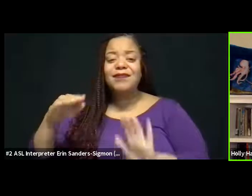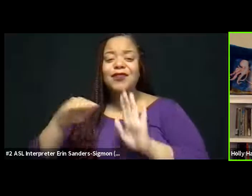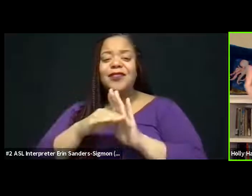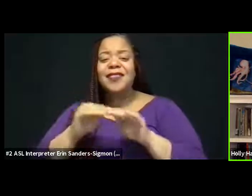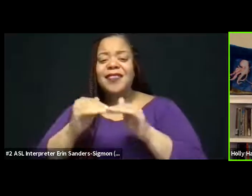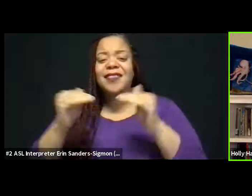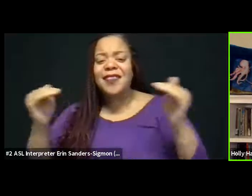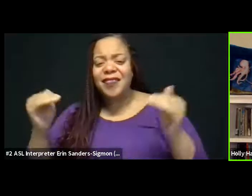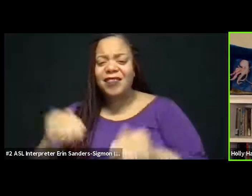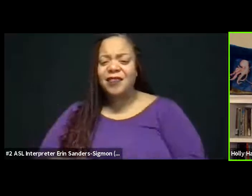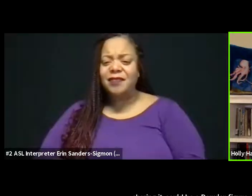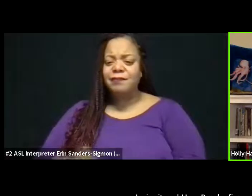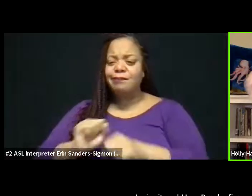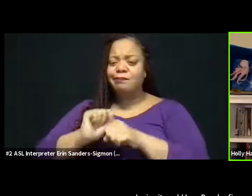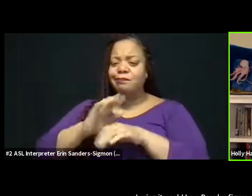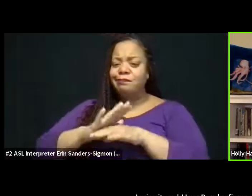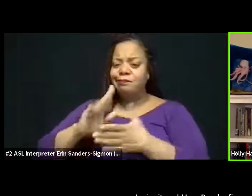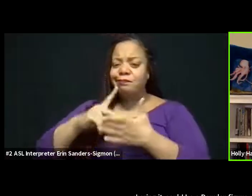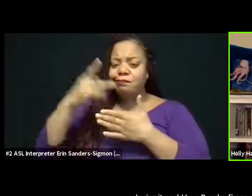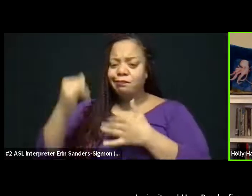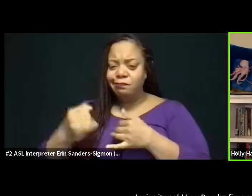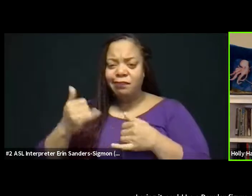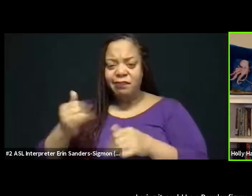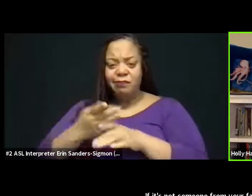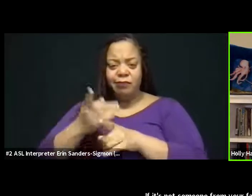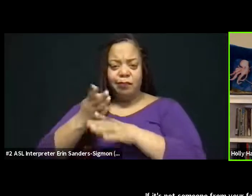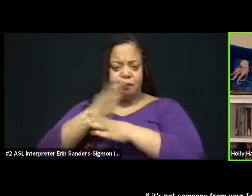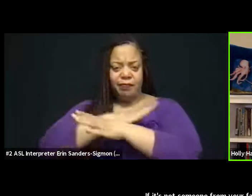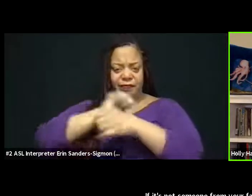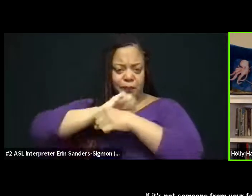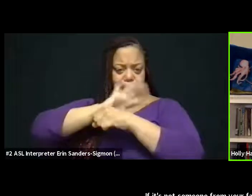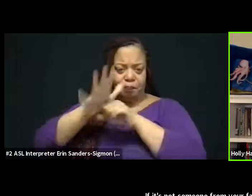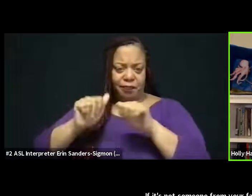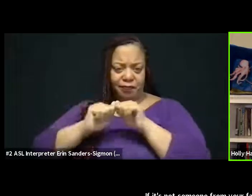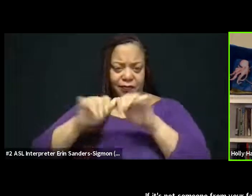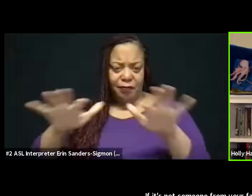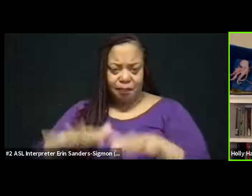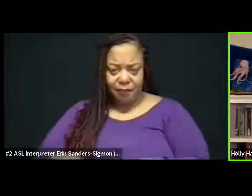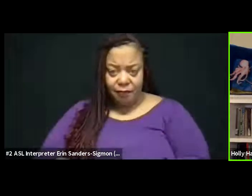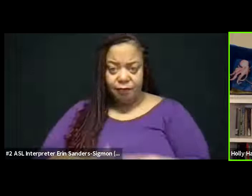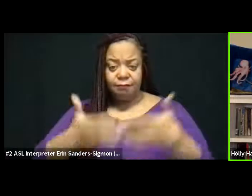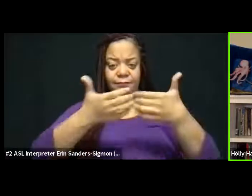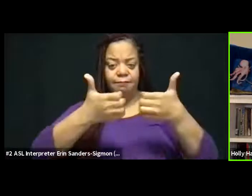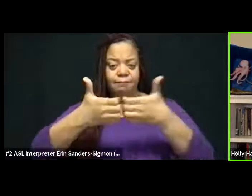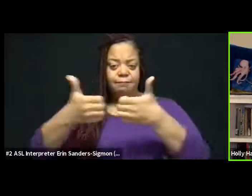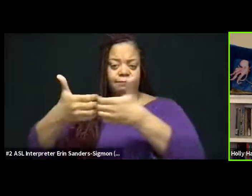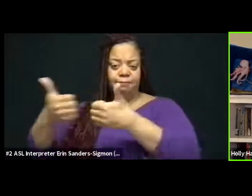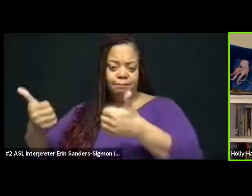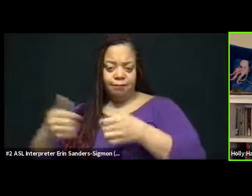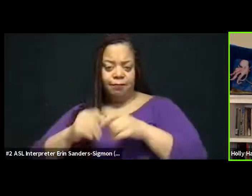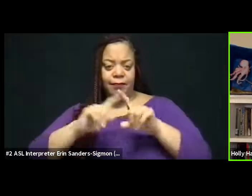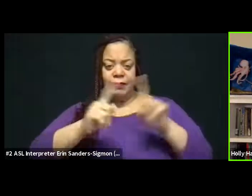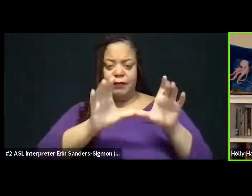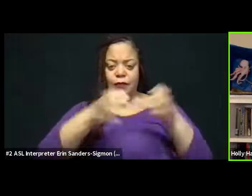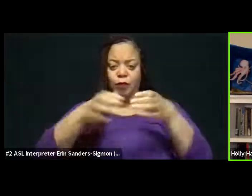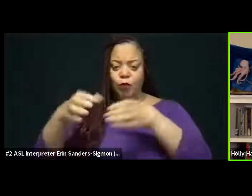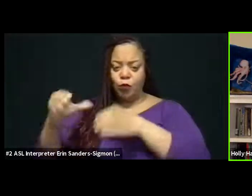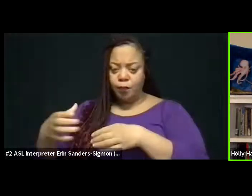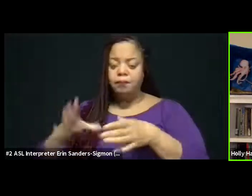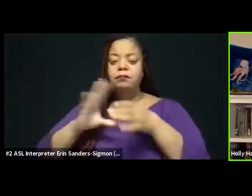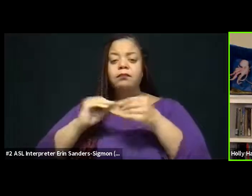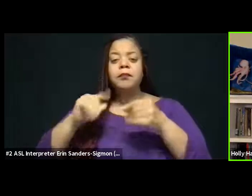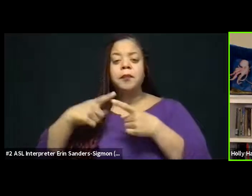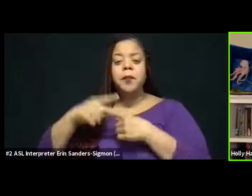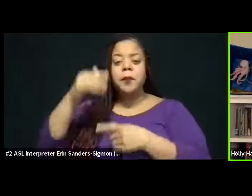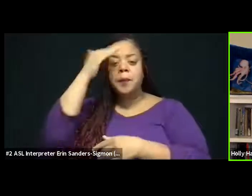our class split into groups and learned about lots of different Black movement leaders in our city, in our state, and throughout